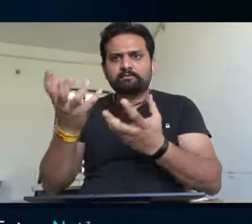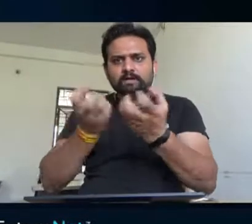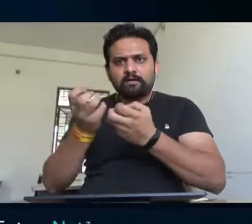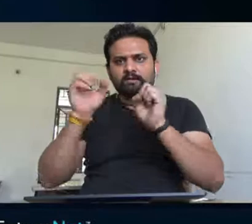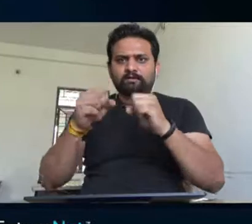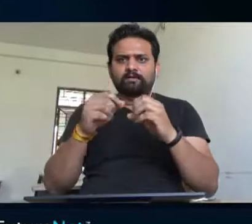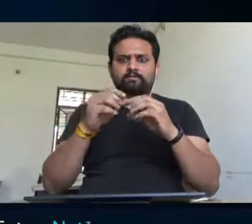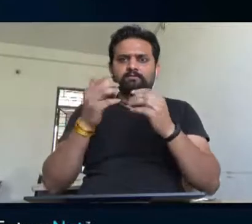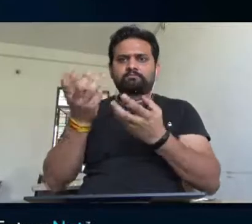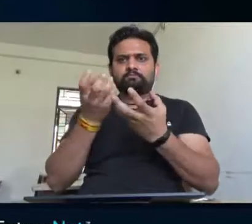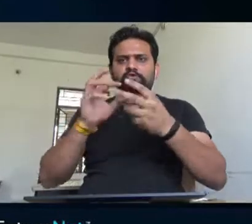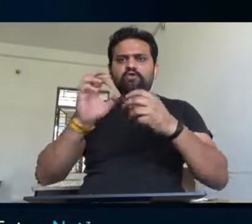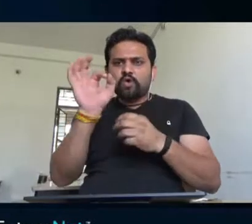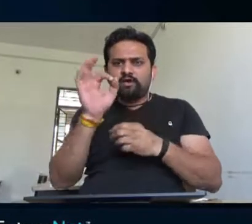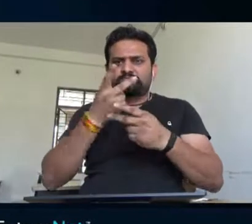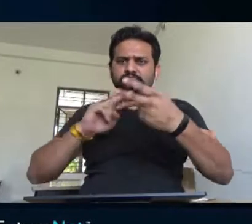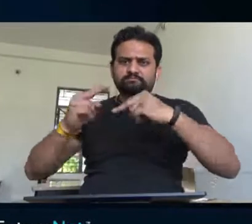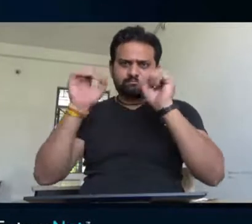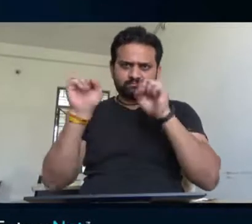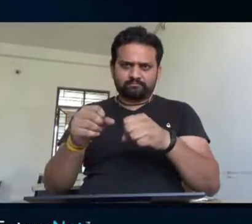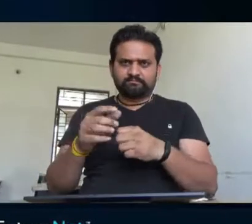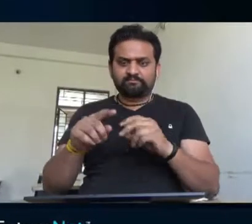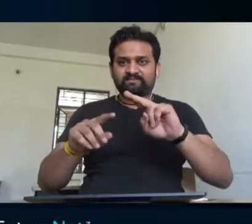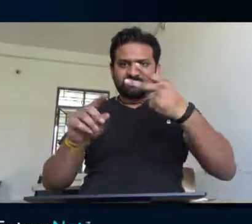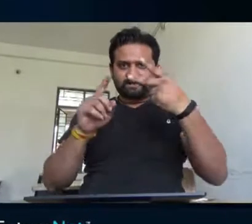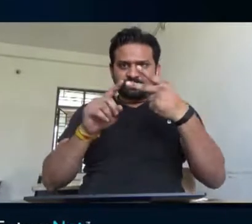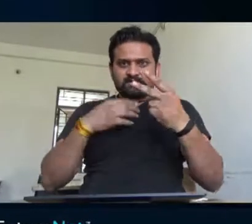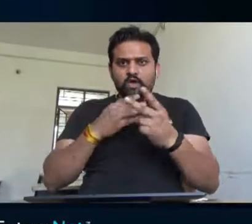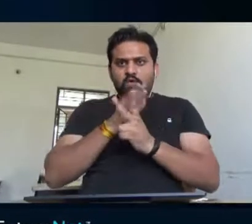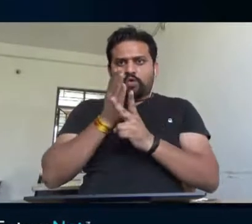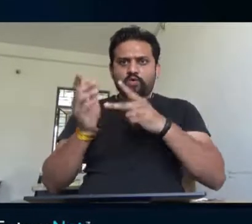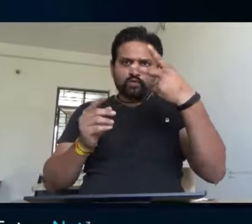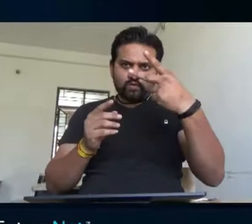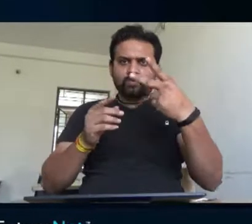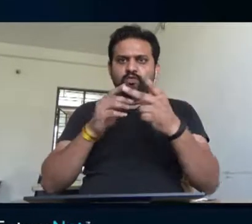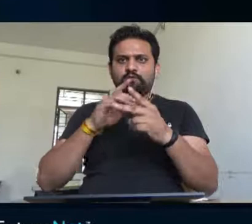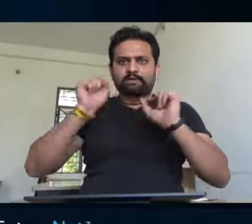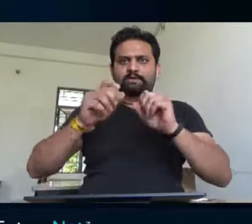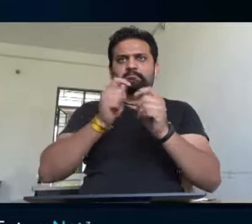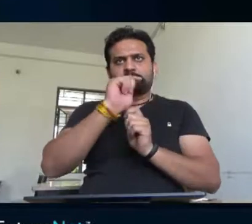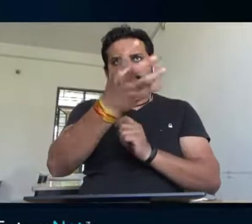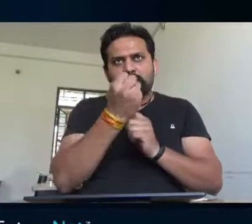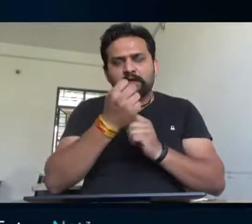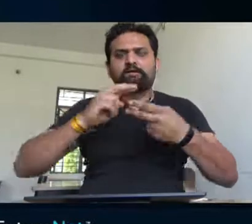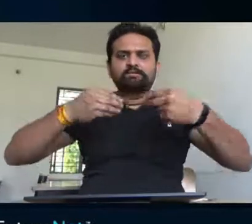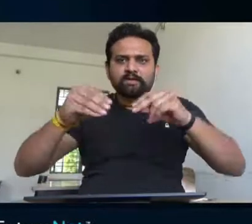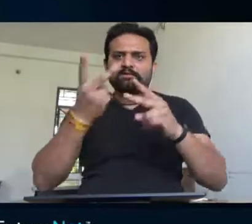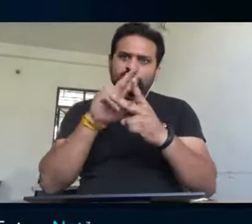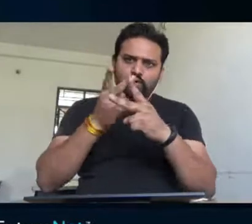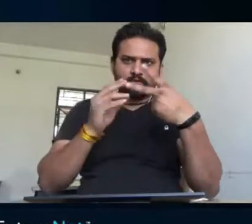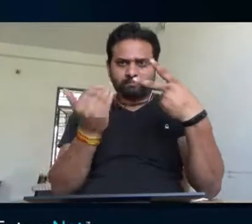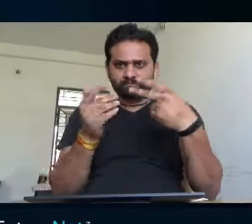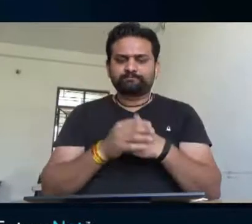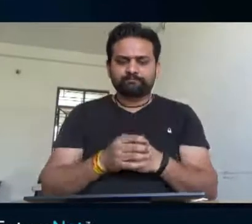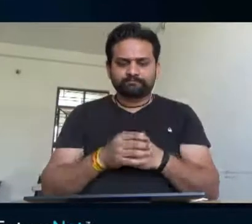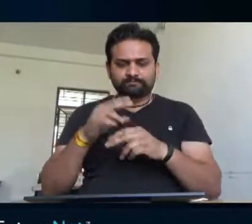Bitcoin. So that was the second step on that platform. So that means we have now 2 platforms where you can buy and sell at any time, and